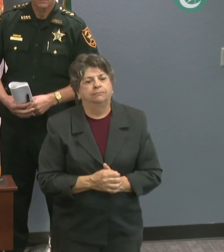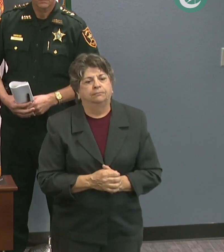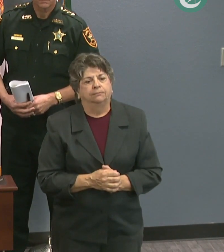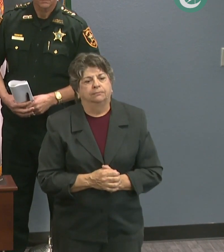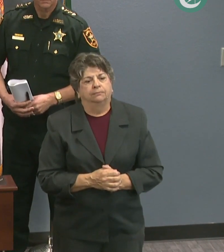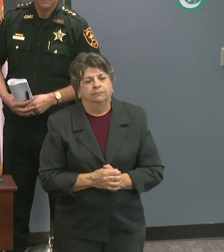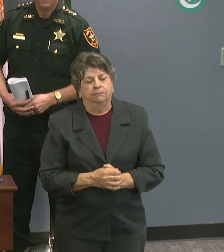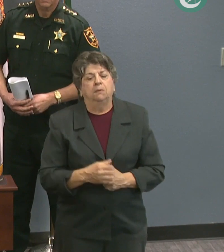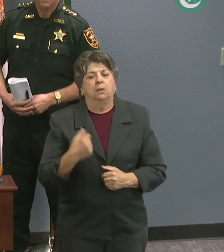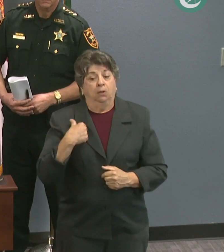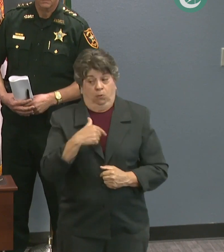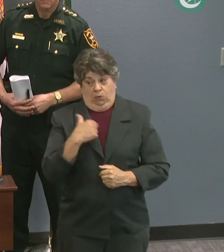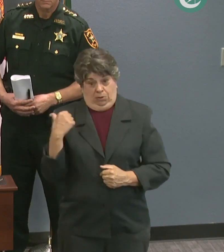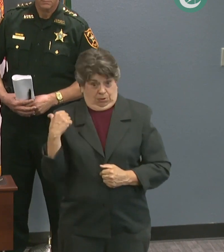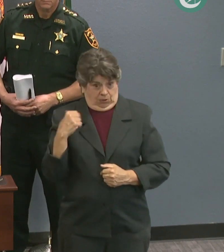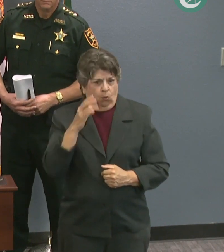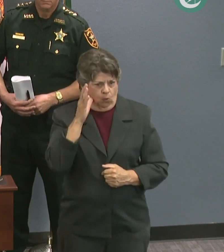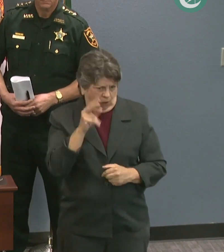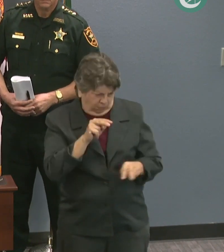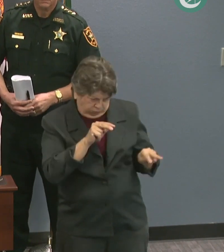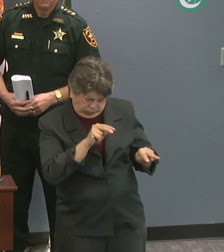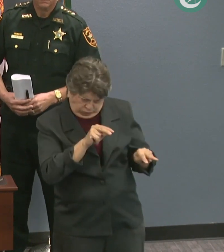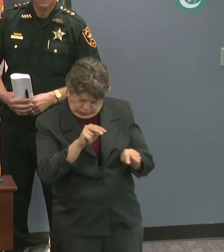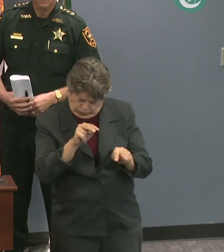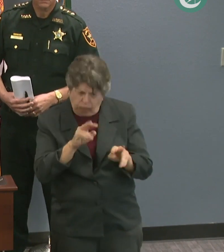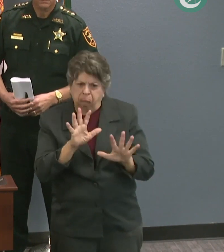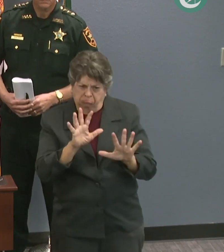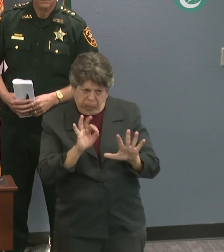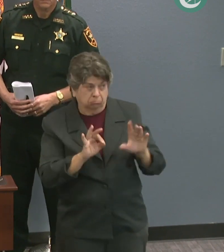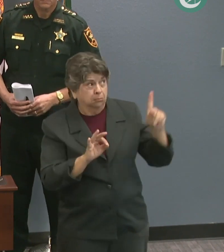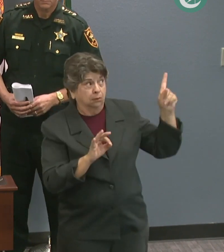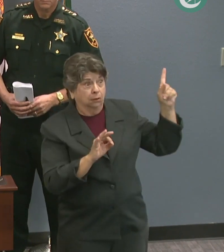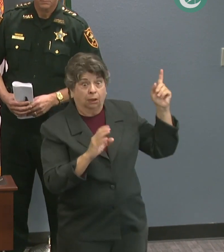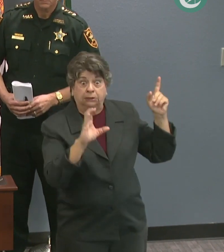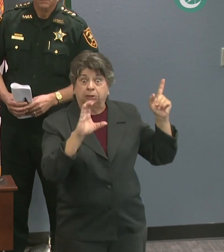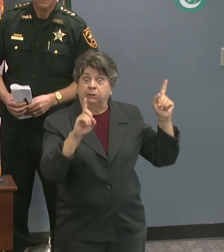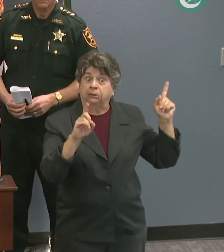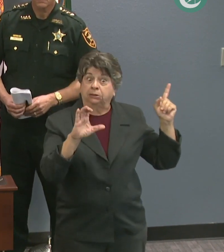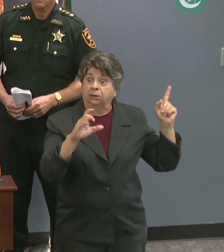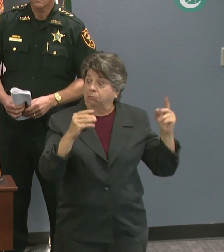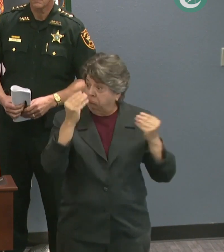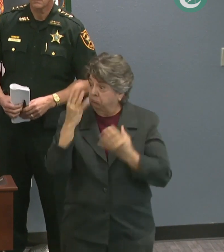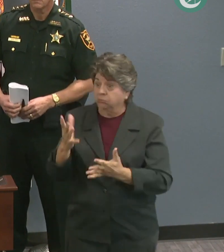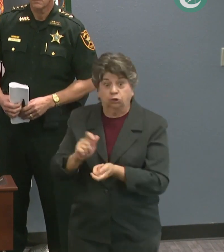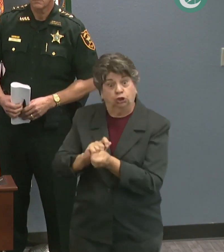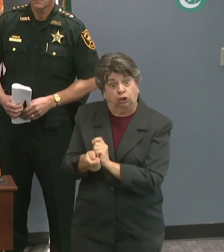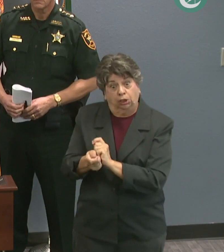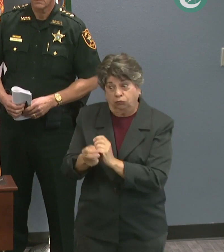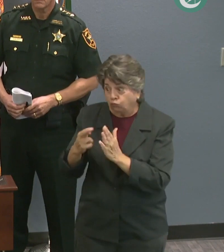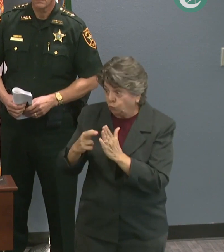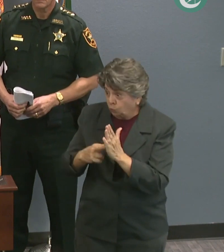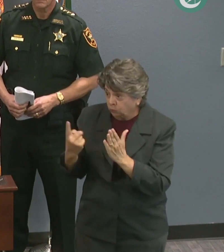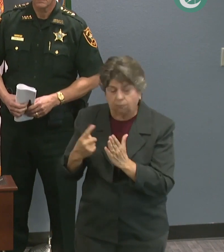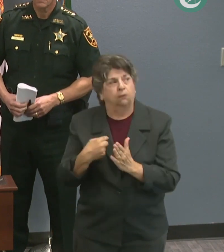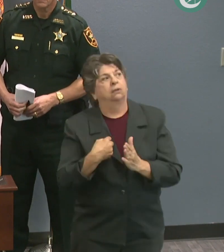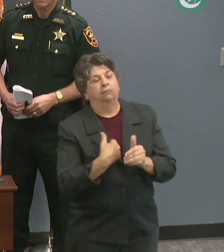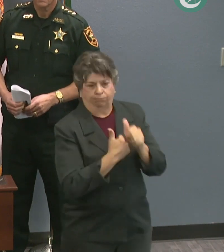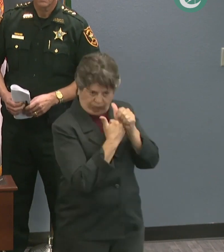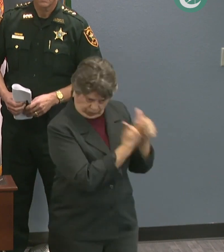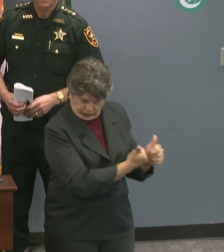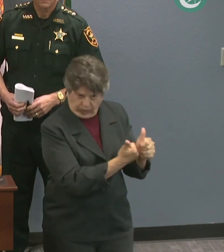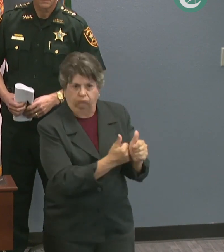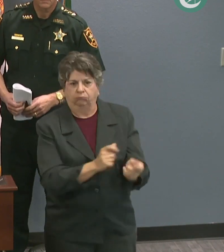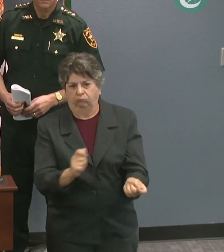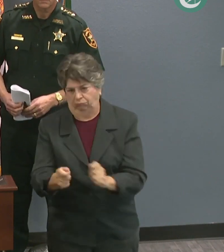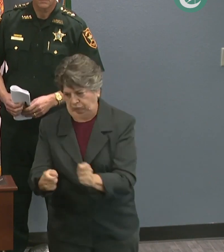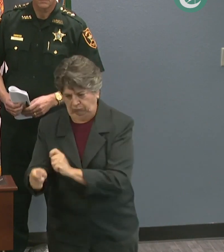accordingly as we implement these public safety policies. Today, however, I'm issuing a local executive order. Effective at